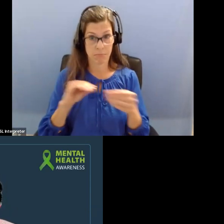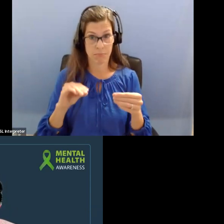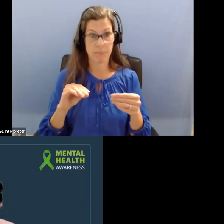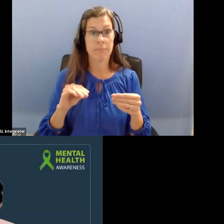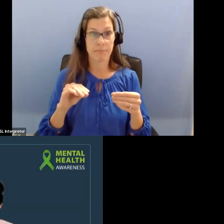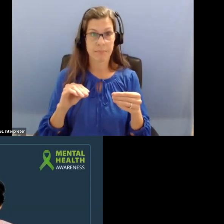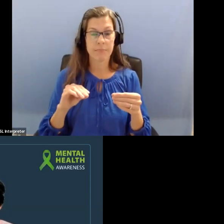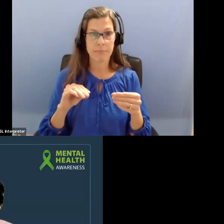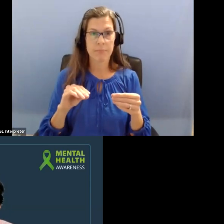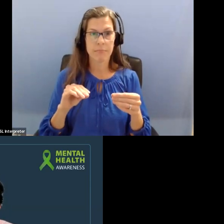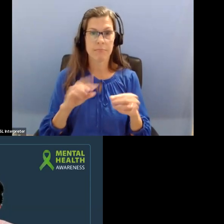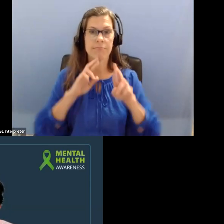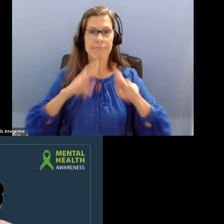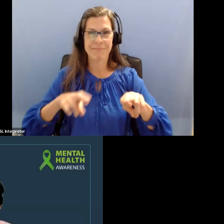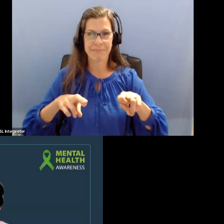is